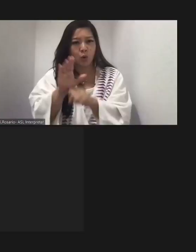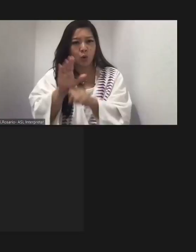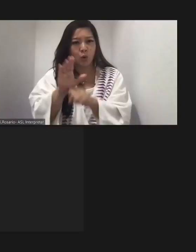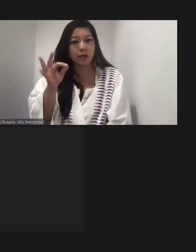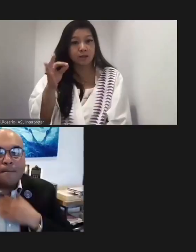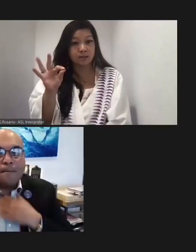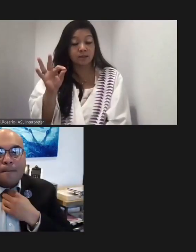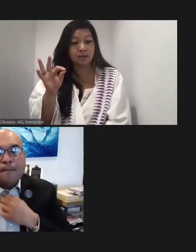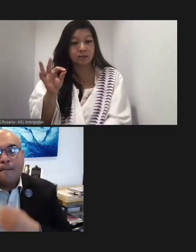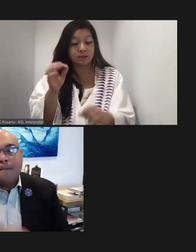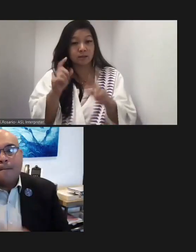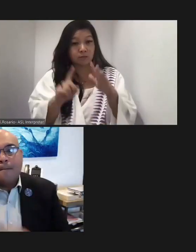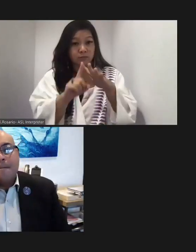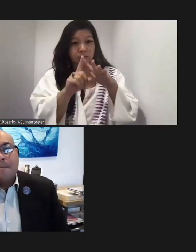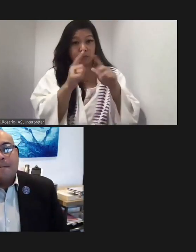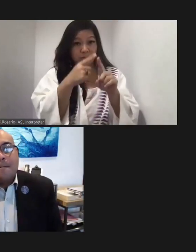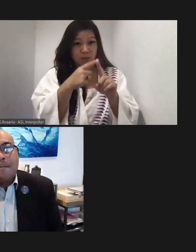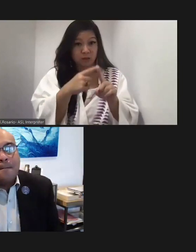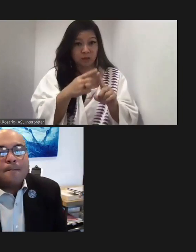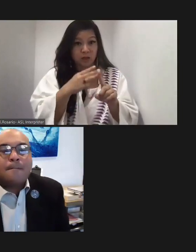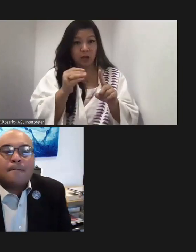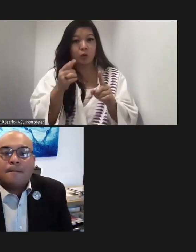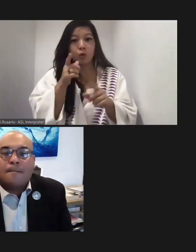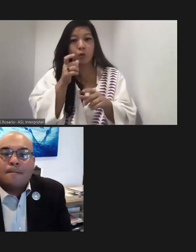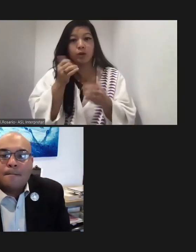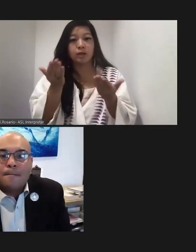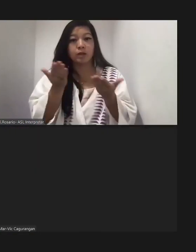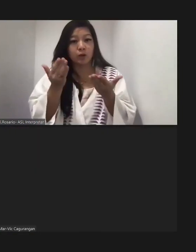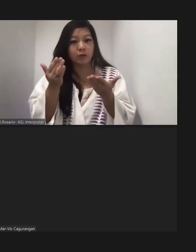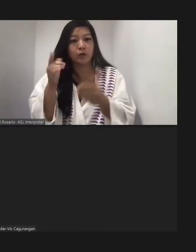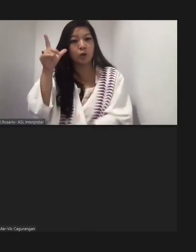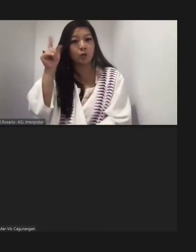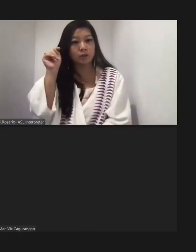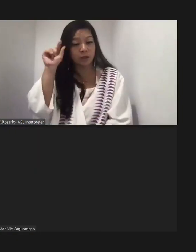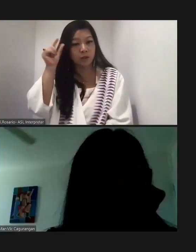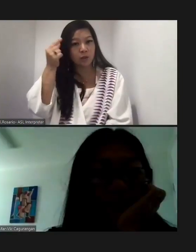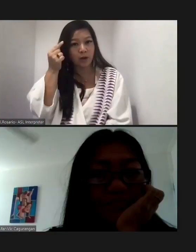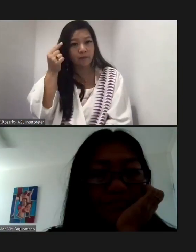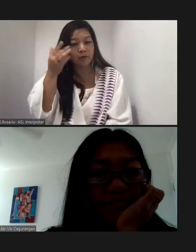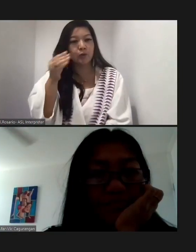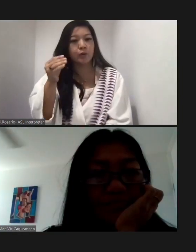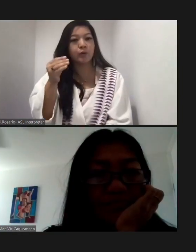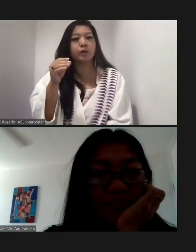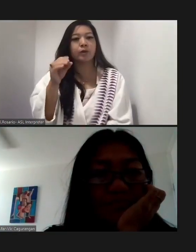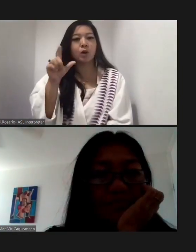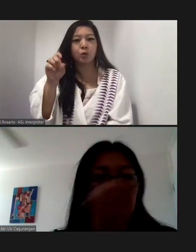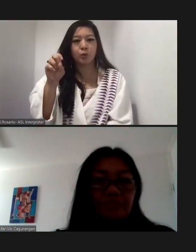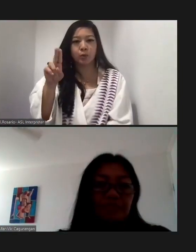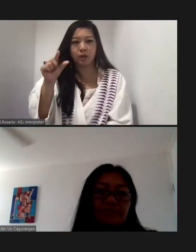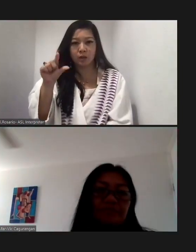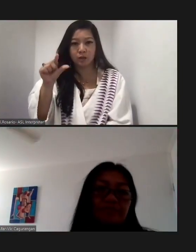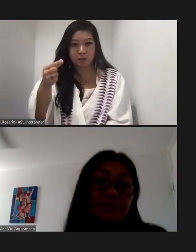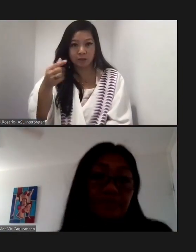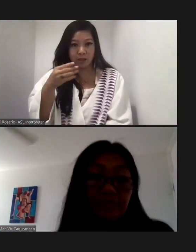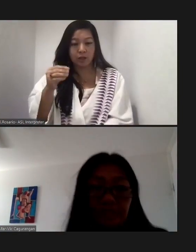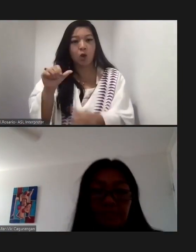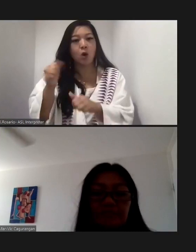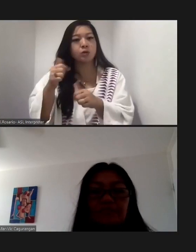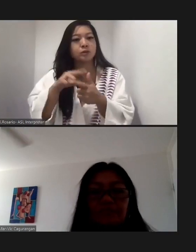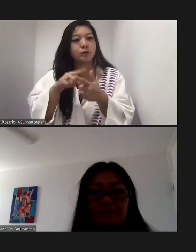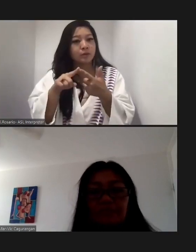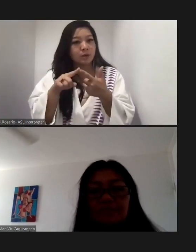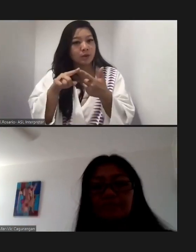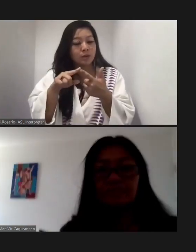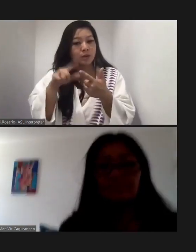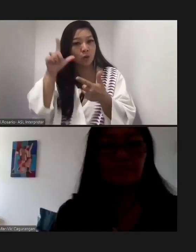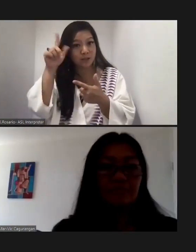the Honorable Lourdes Lou Leon Guerrero, Nagahagan Guahan, Governor of Guam. We also have with us Lieutenant Governor Josh